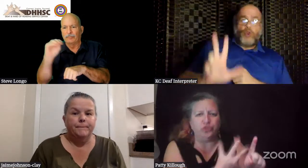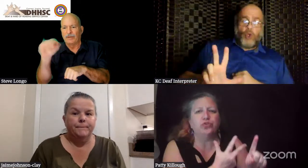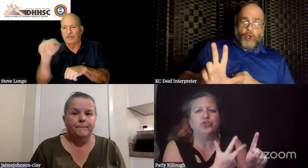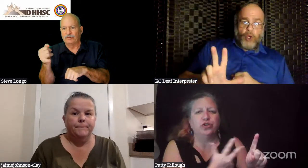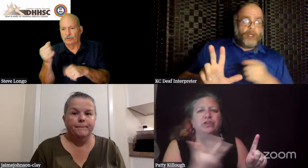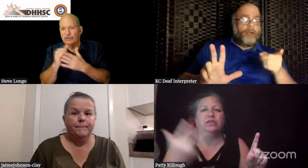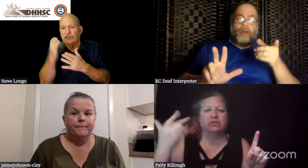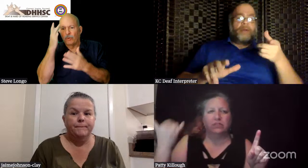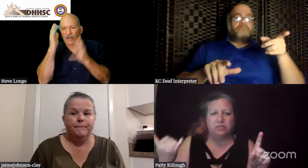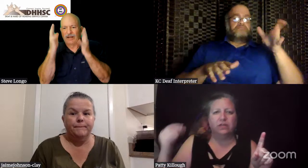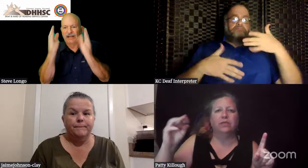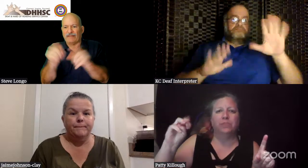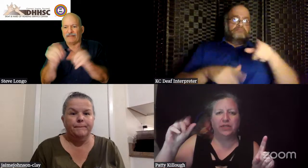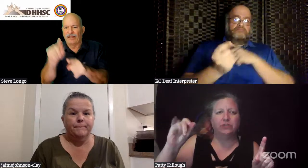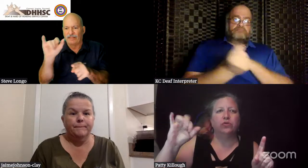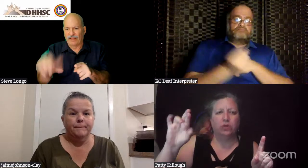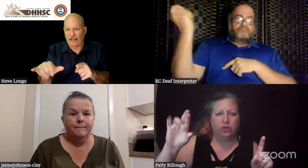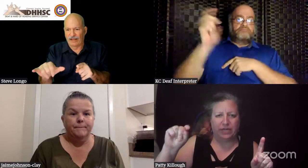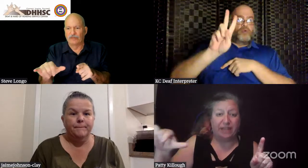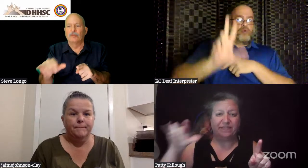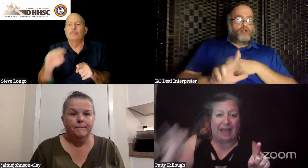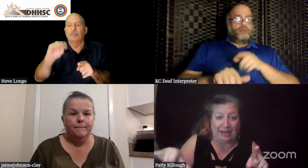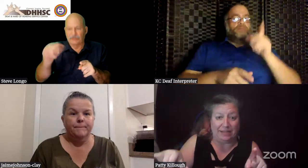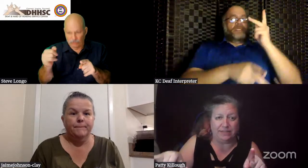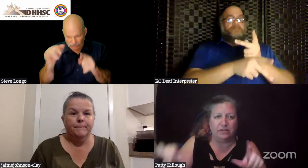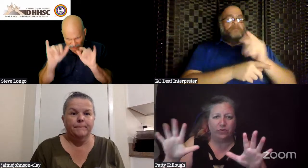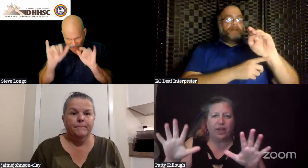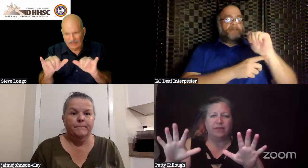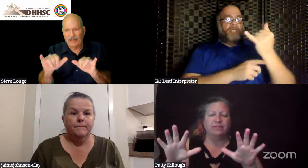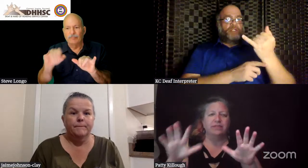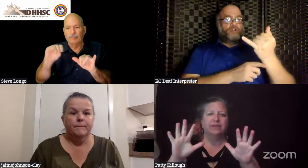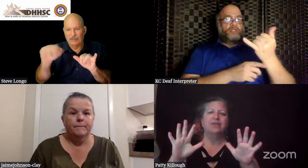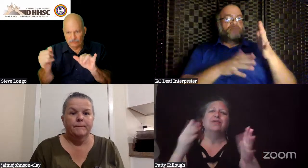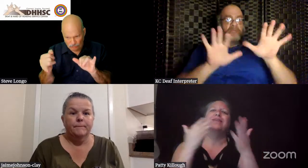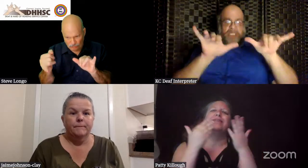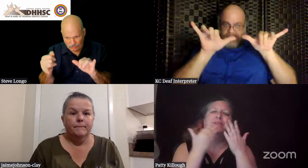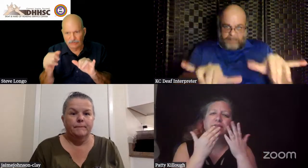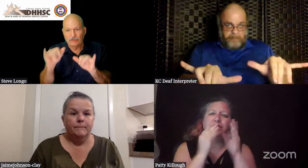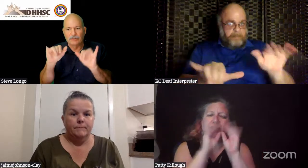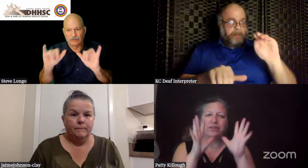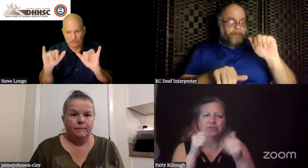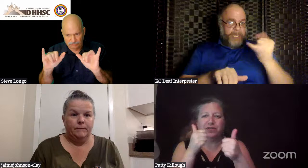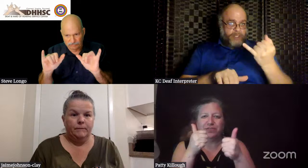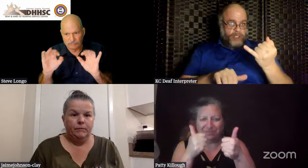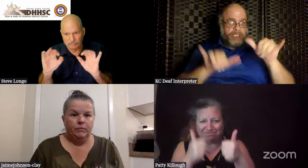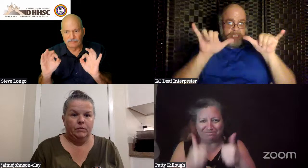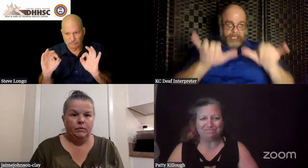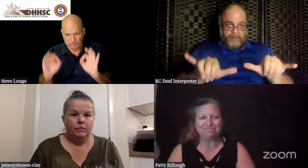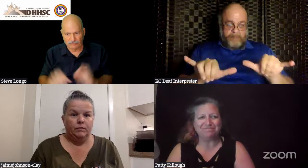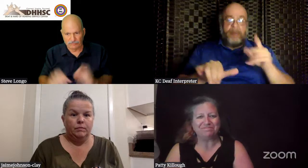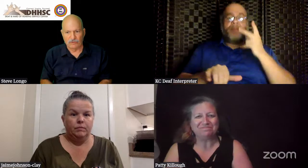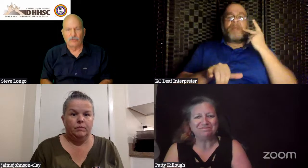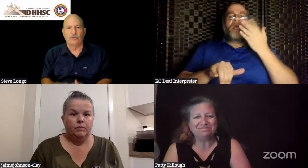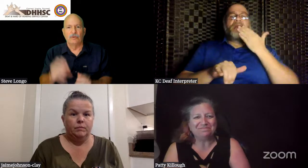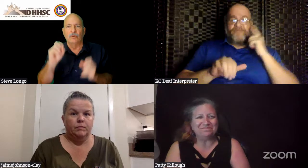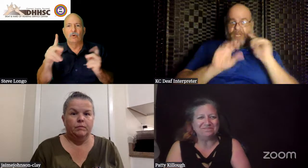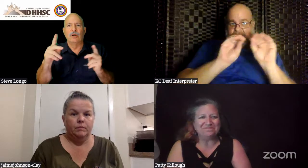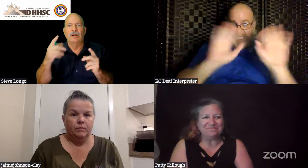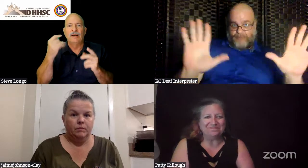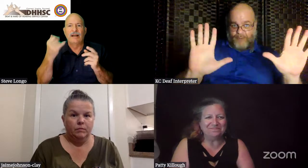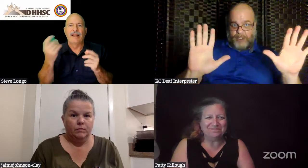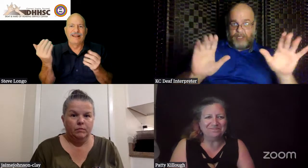aspect. So we had the 2/3 vote and they took that out and they just said keep it as a majority, a simple